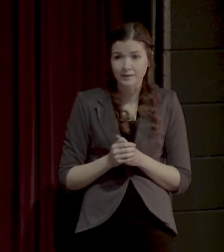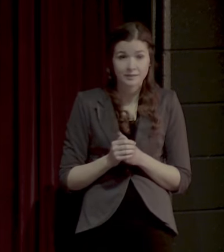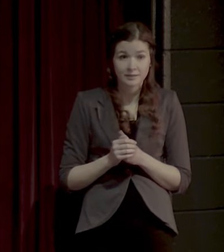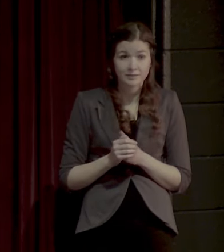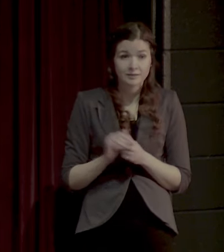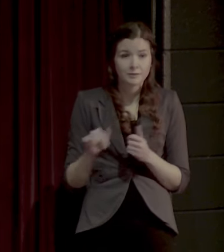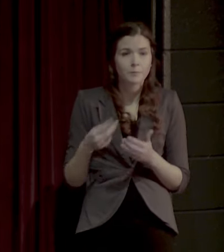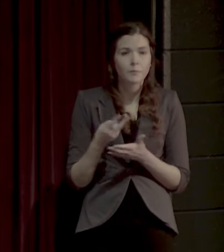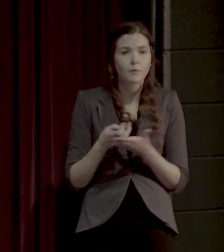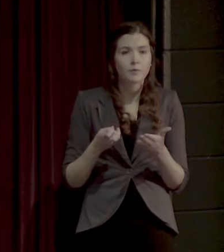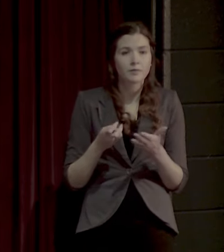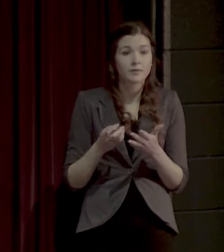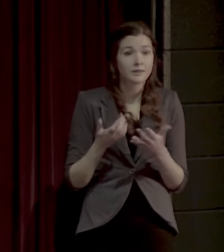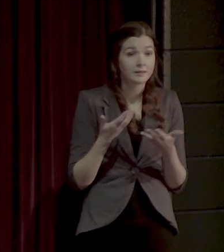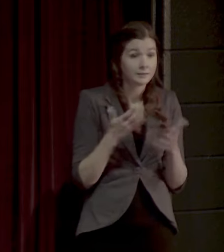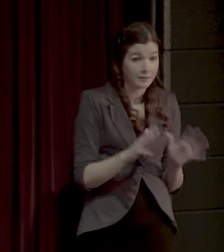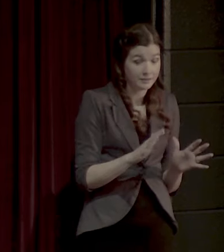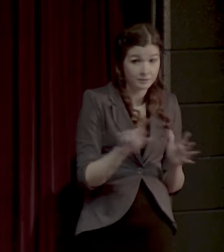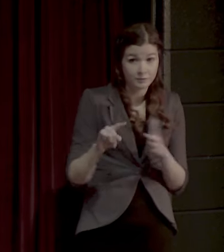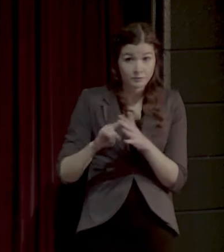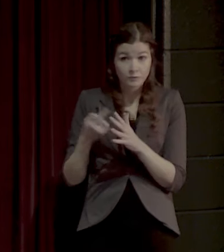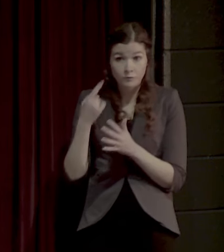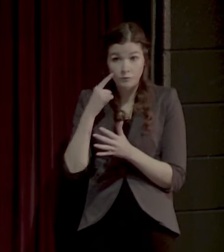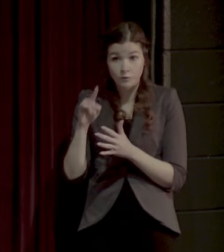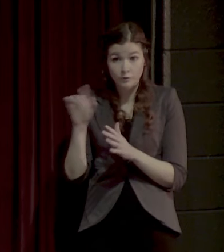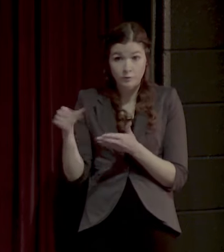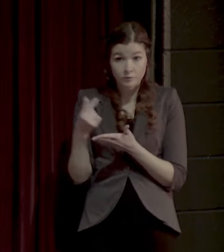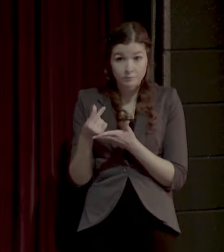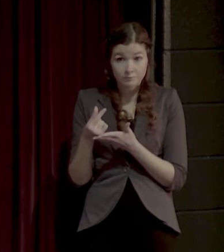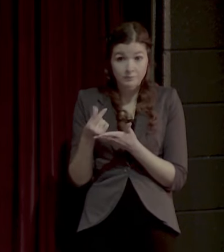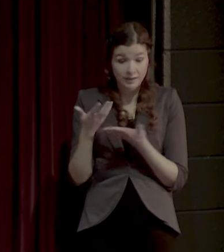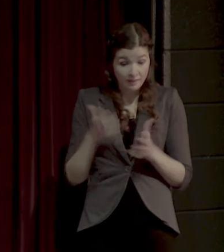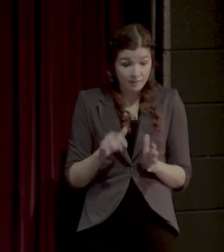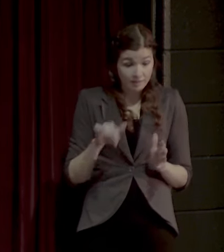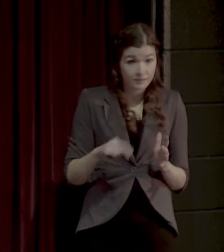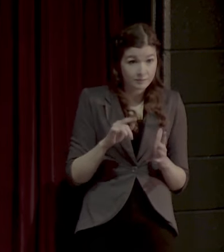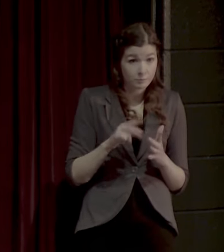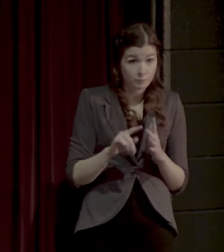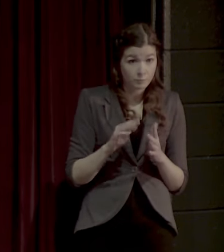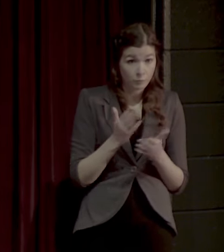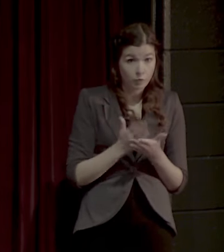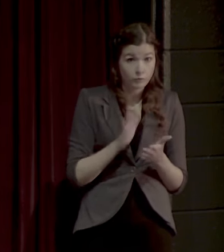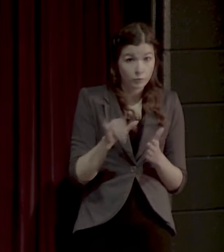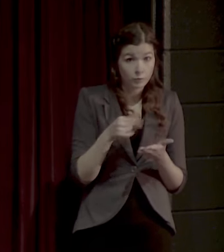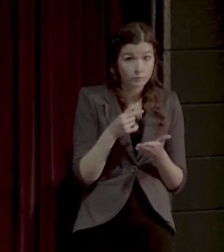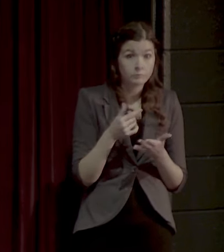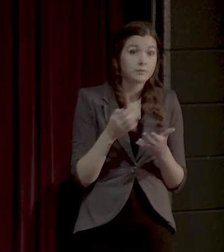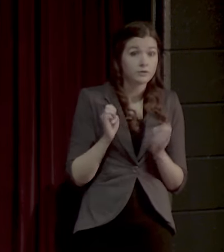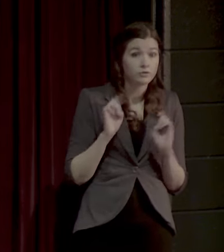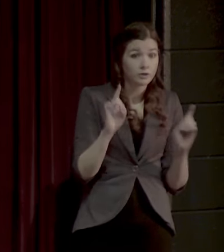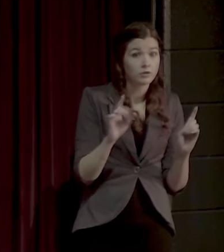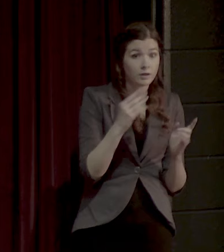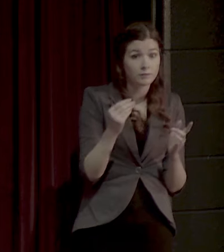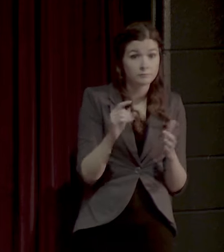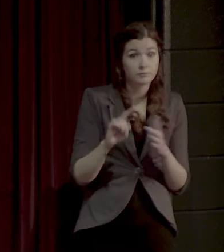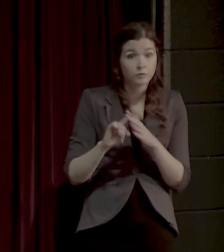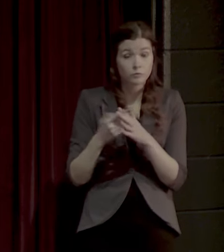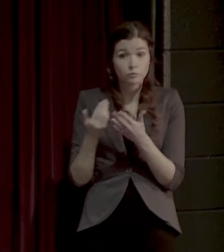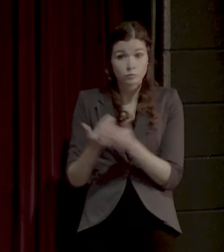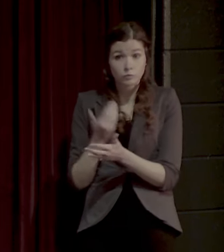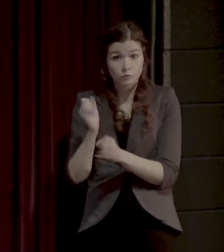Graduation is both an end and a beginning for the graduates. It's the end of this portion of your education, and it's the beginning of a new